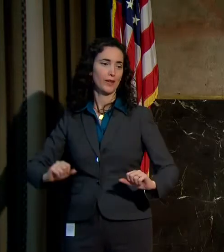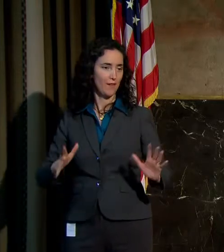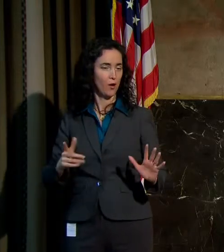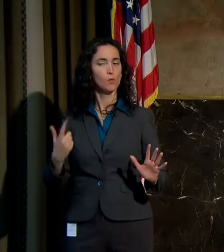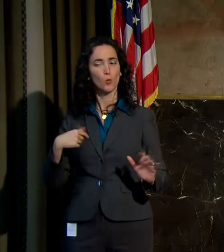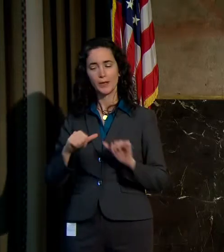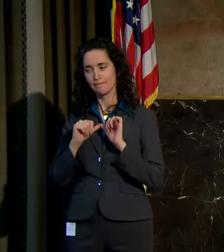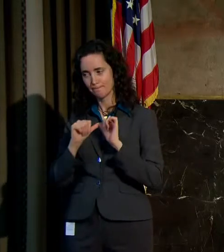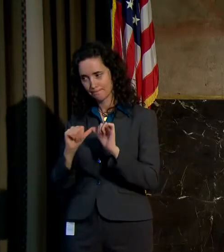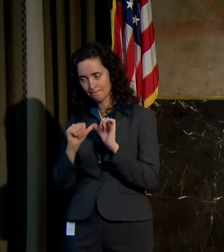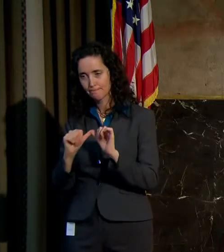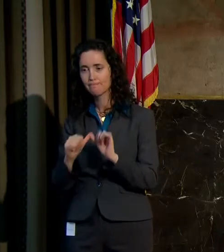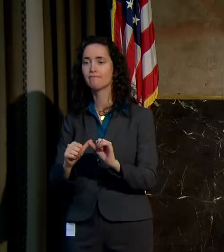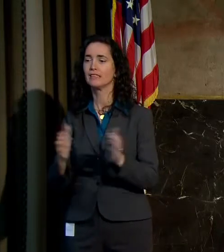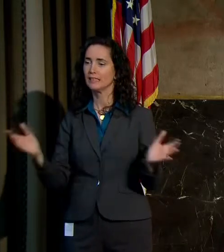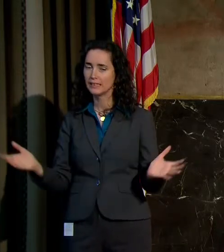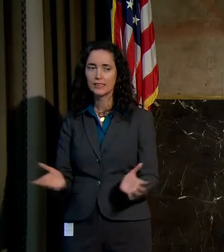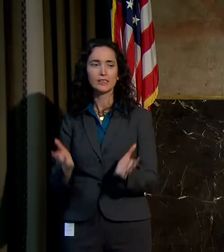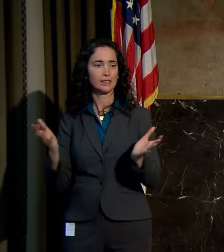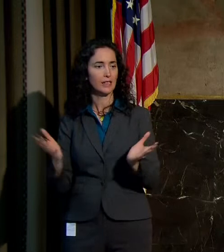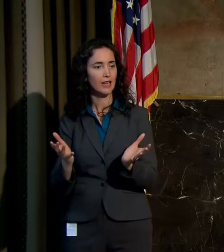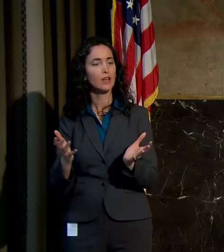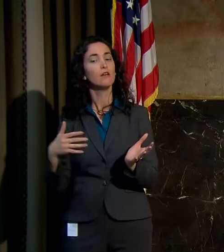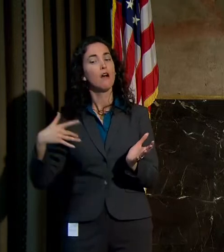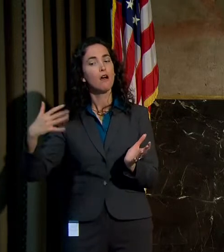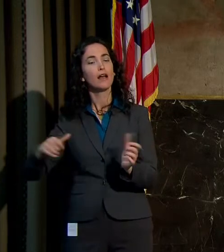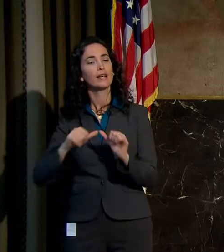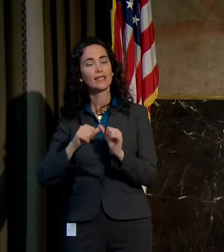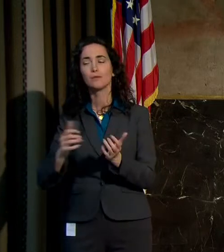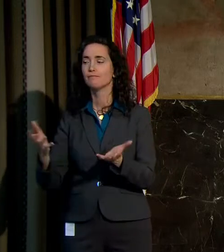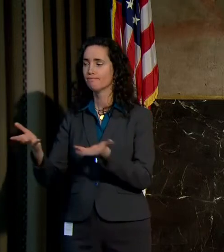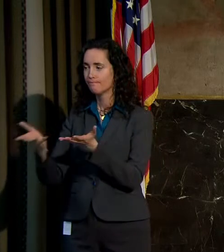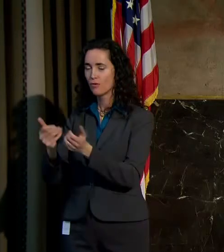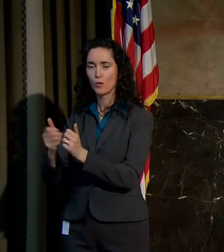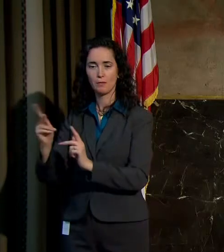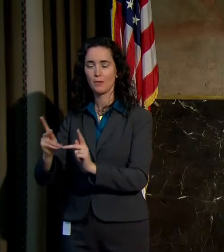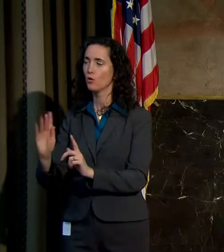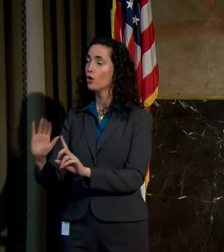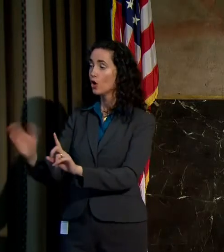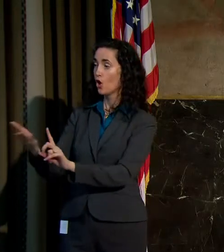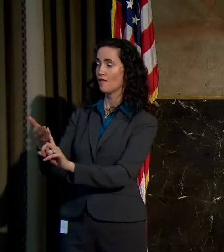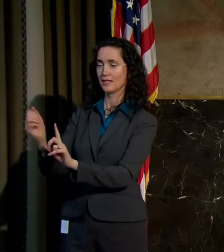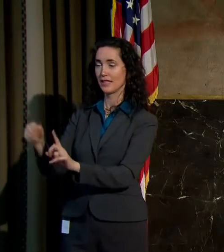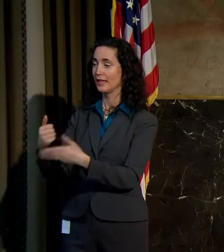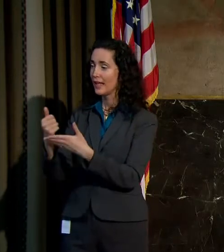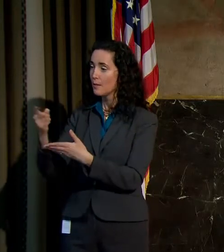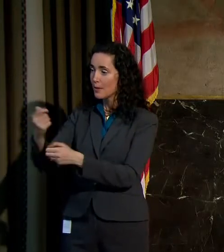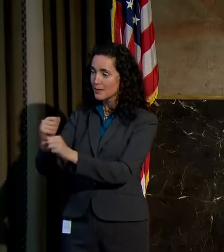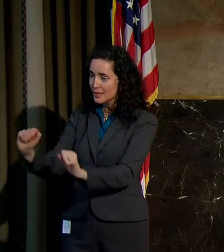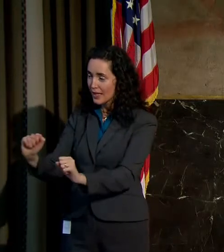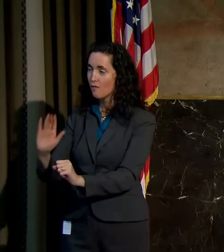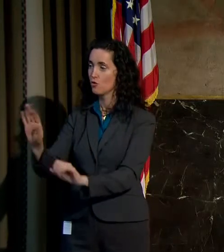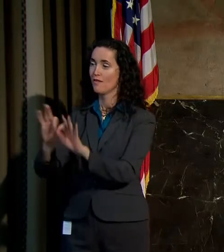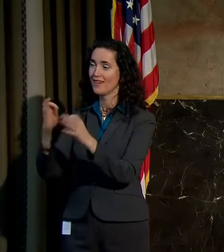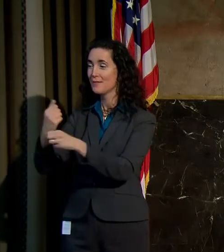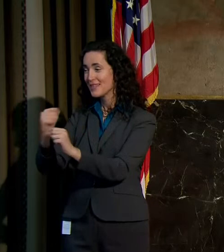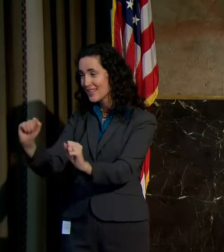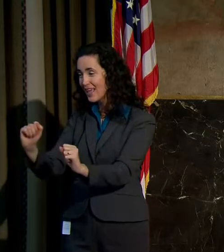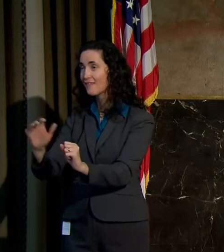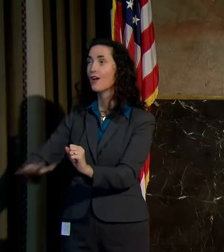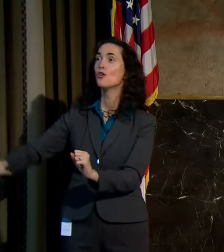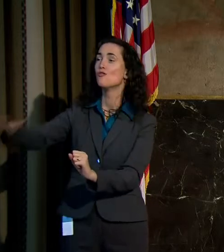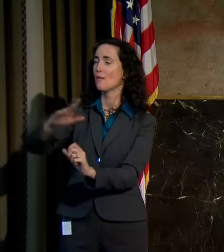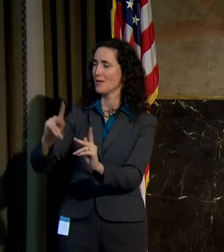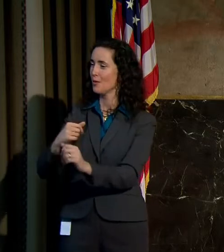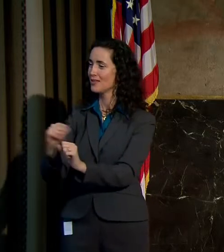have those conversations. Every now and then you can convince someone, and that's a measure for their safety, their family's safety, and the safety of those around them